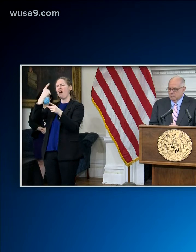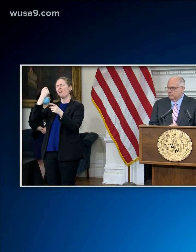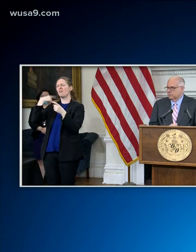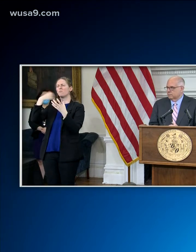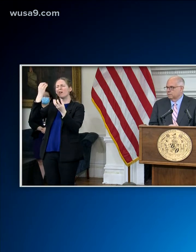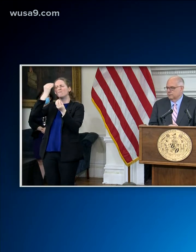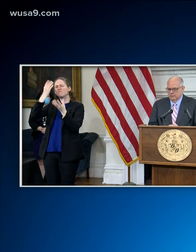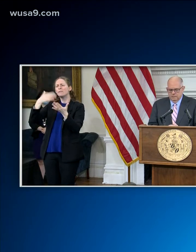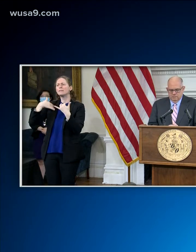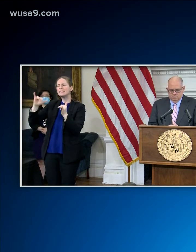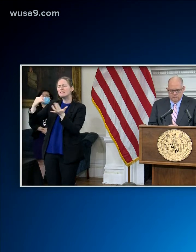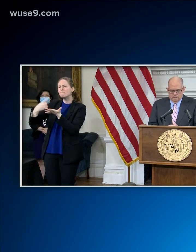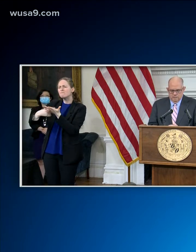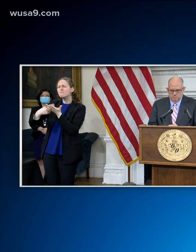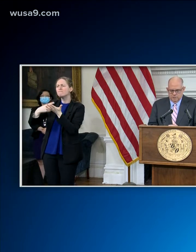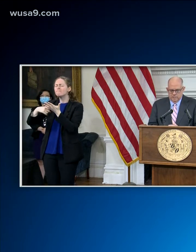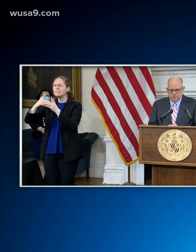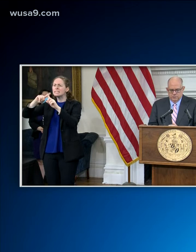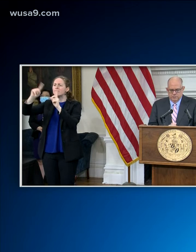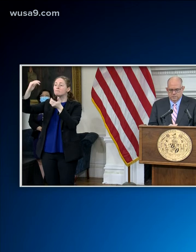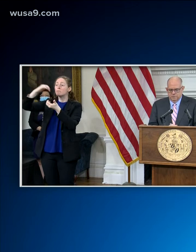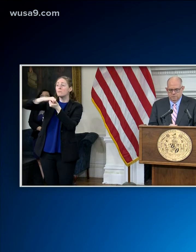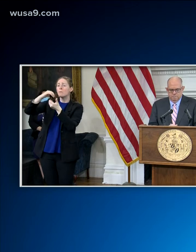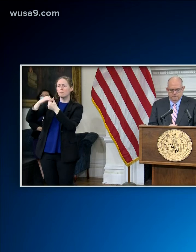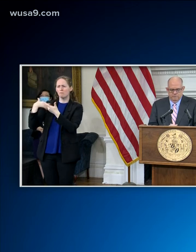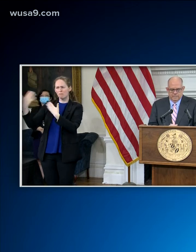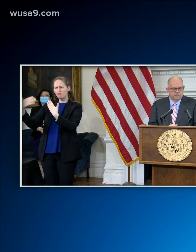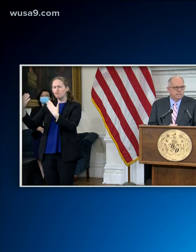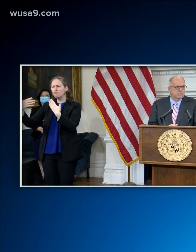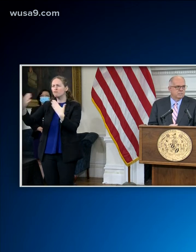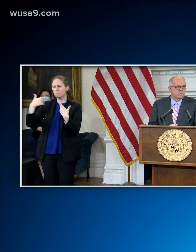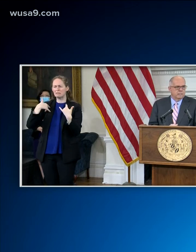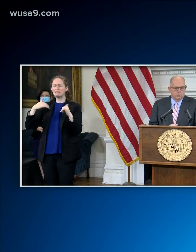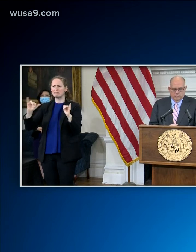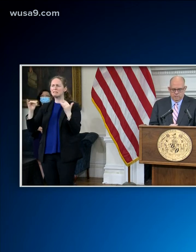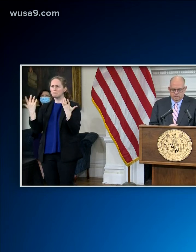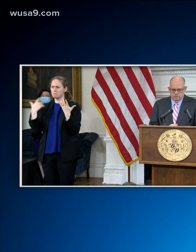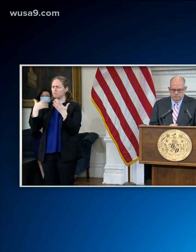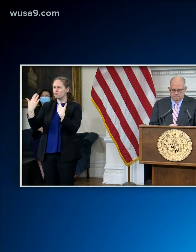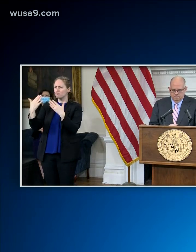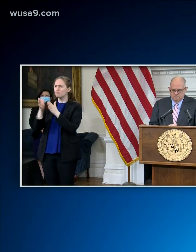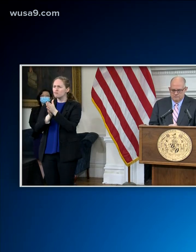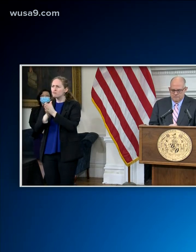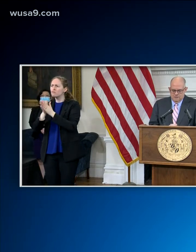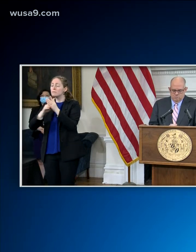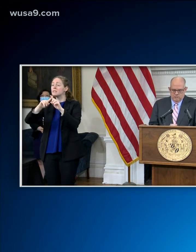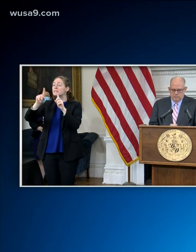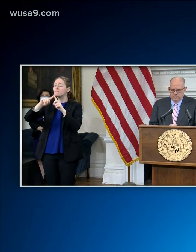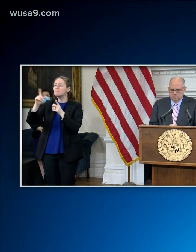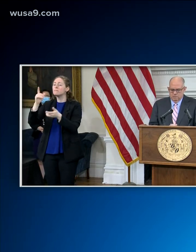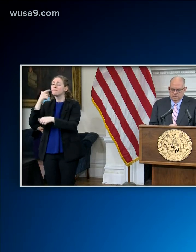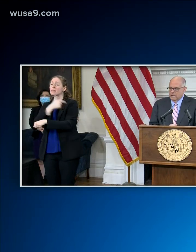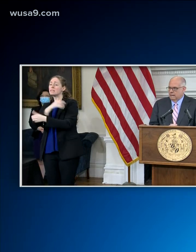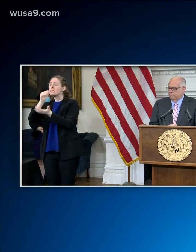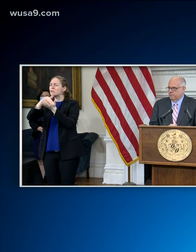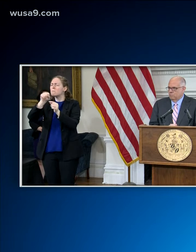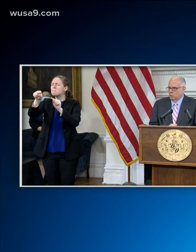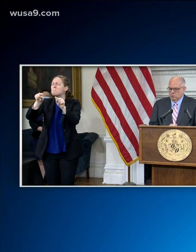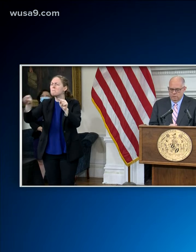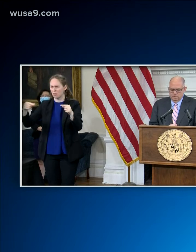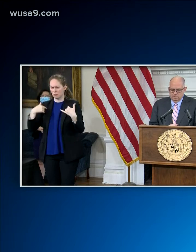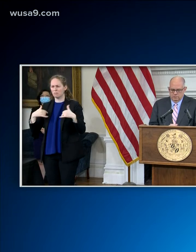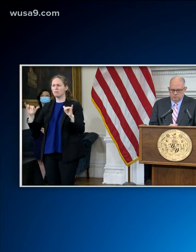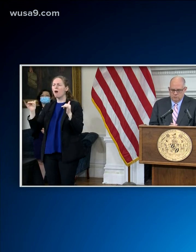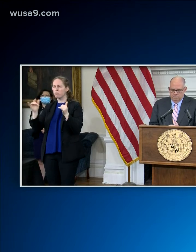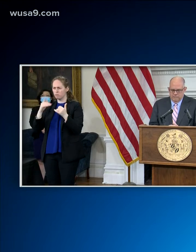and other partners regarding potential additional vaccination site locations. We currently have